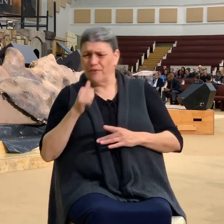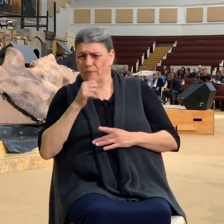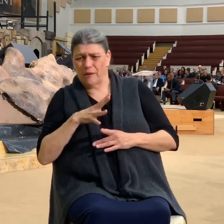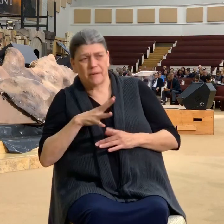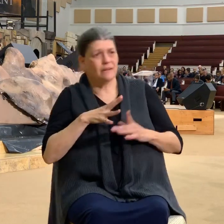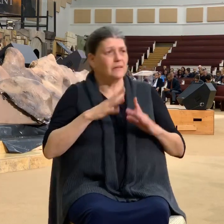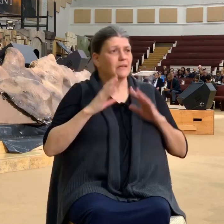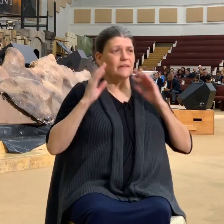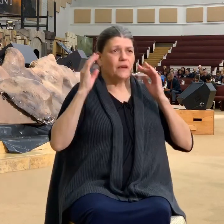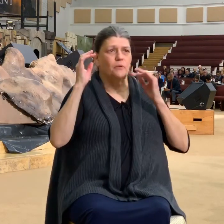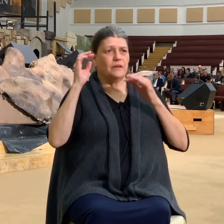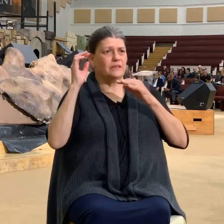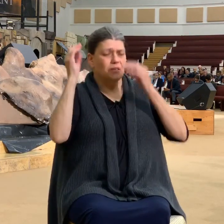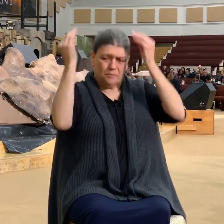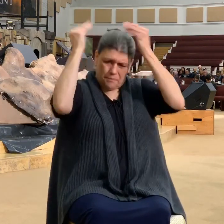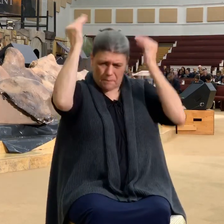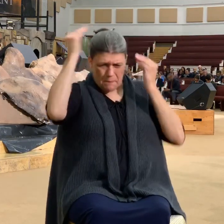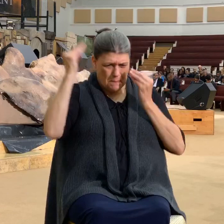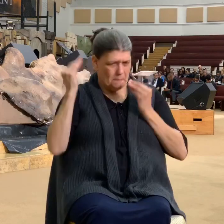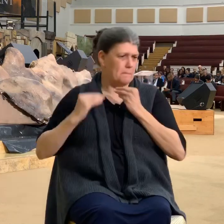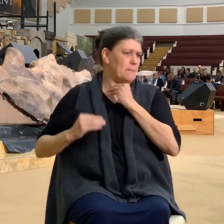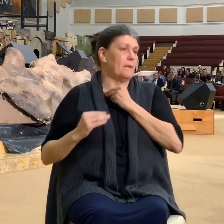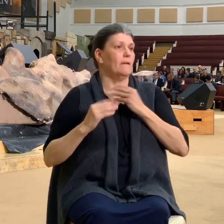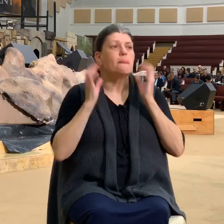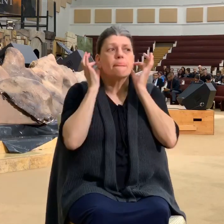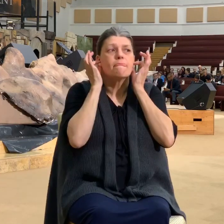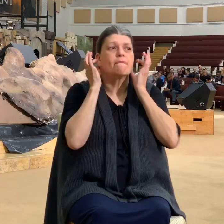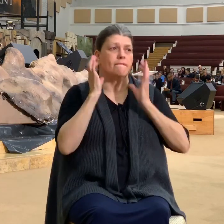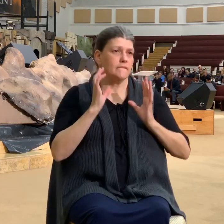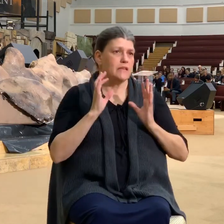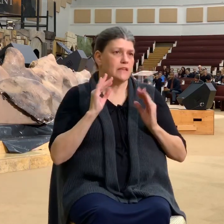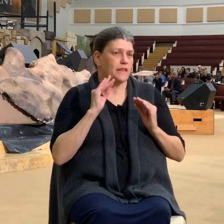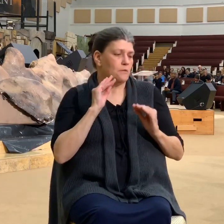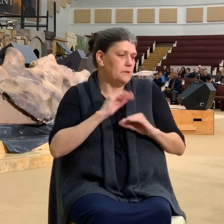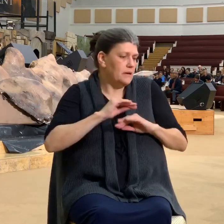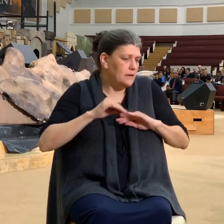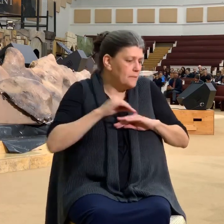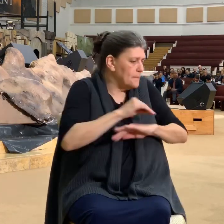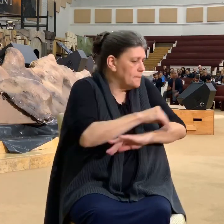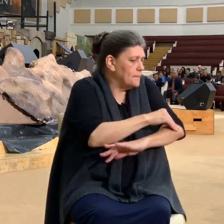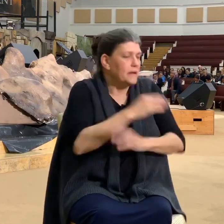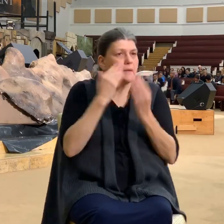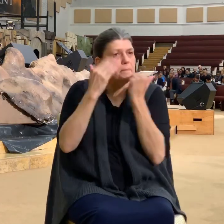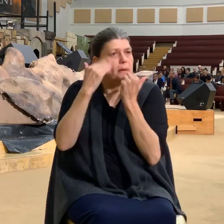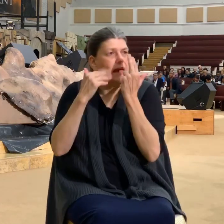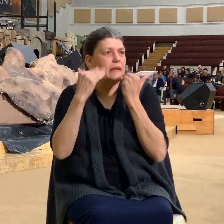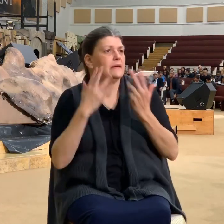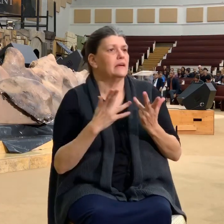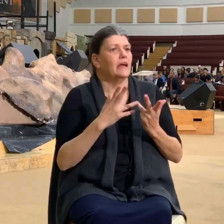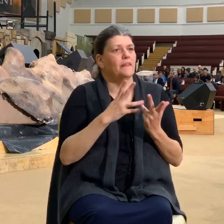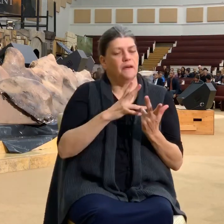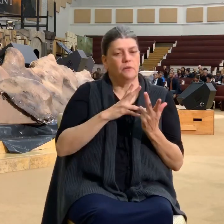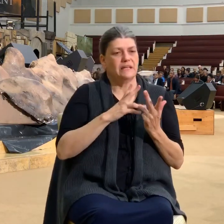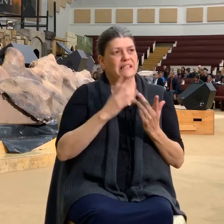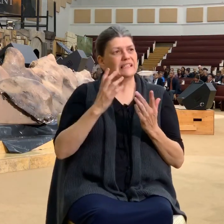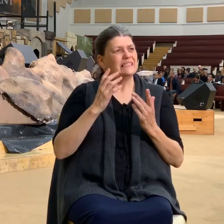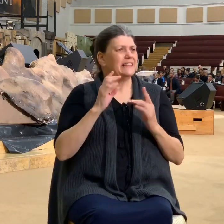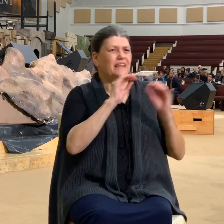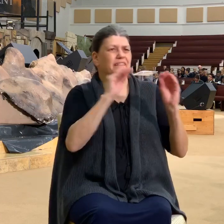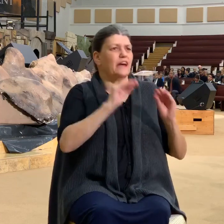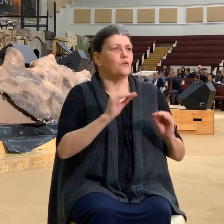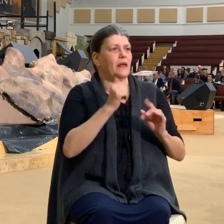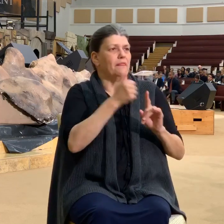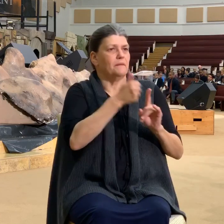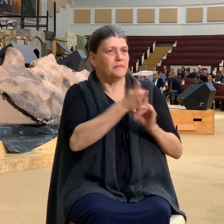to glitter, and they would pile up with stuff that was unnecessary just to show off. They would paint, they would adorn themselves and